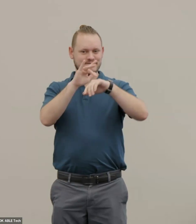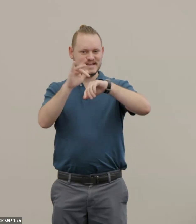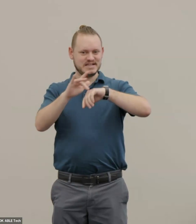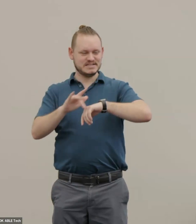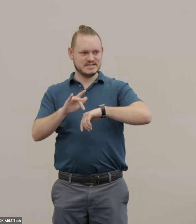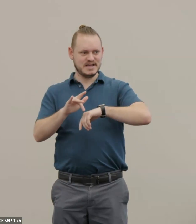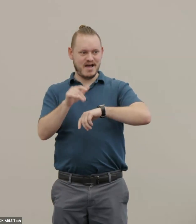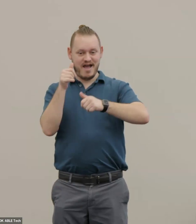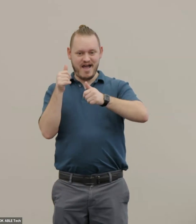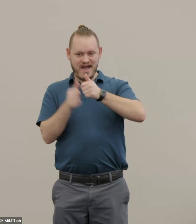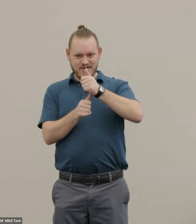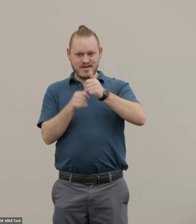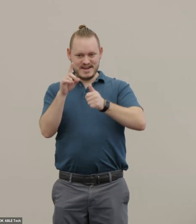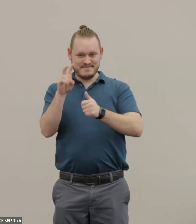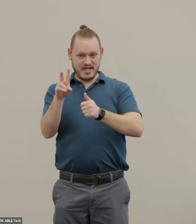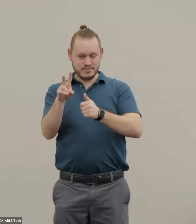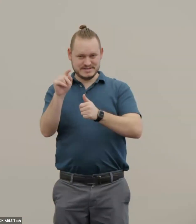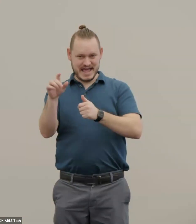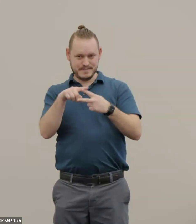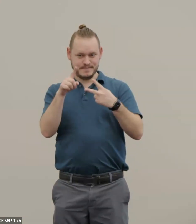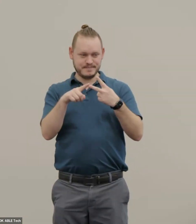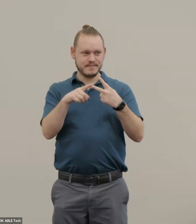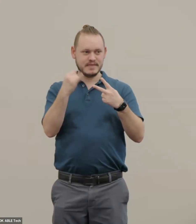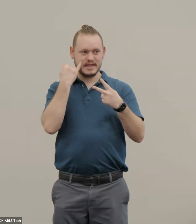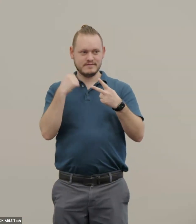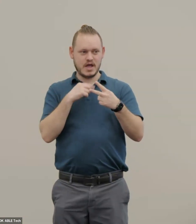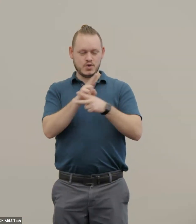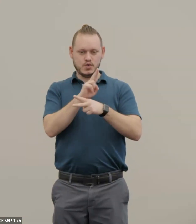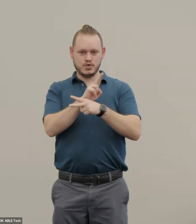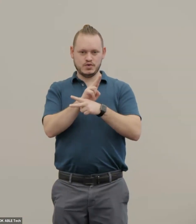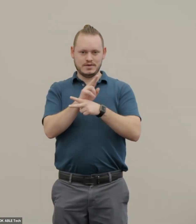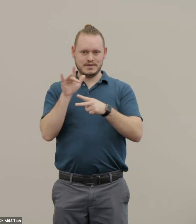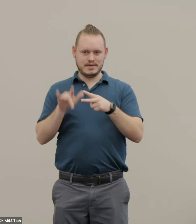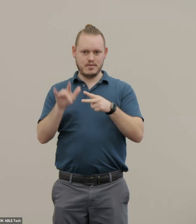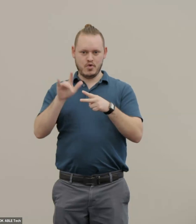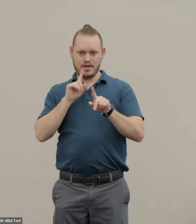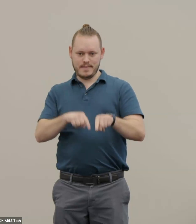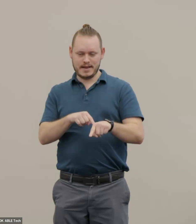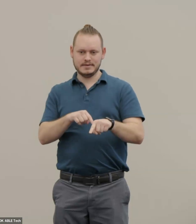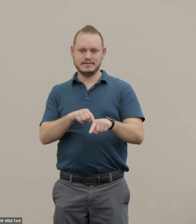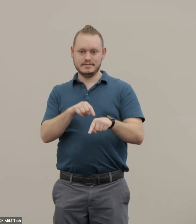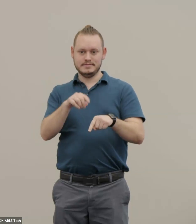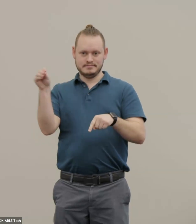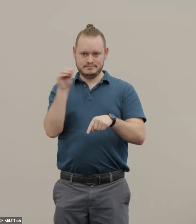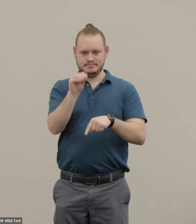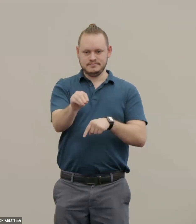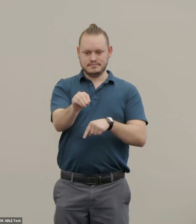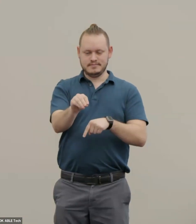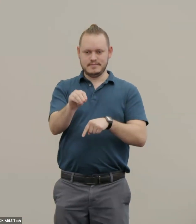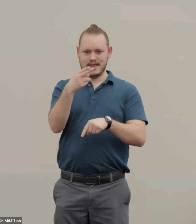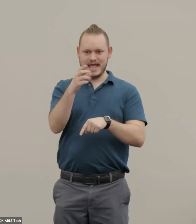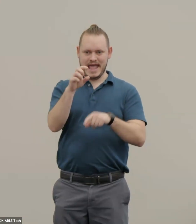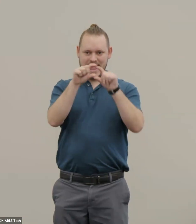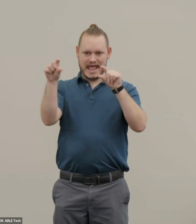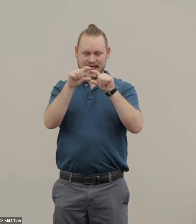And my last question is, if I use a keyboard command to insert a heading, is it tagged or do I need to go another step?